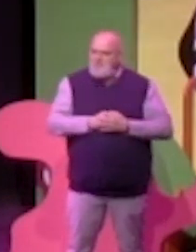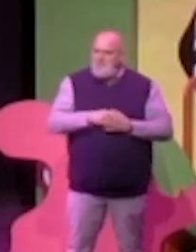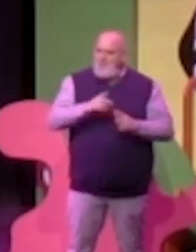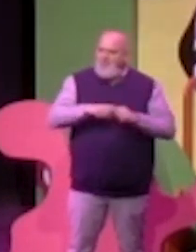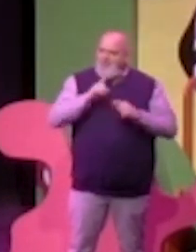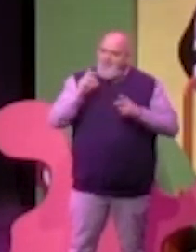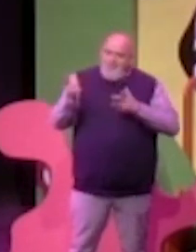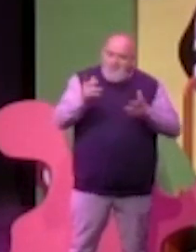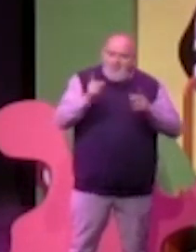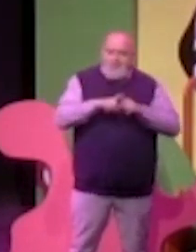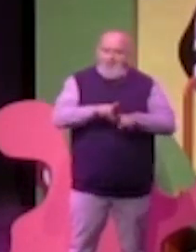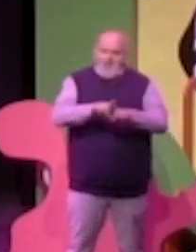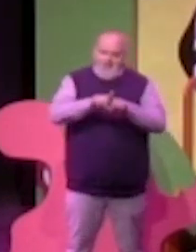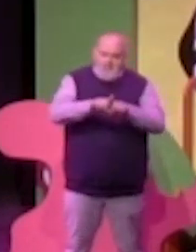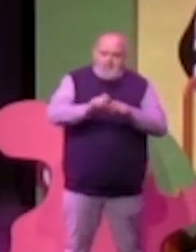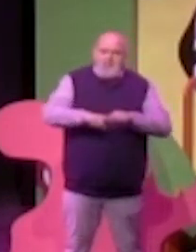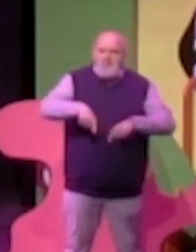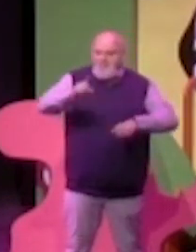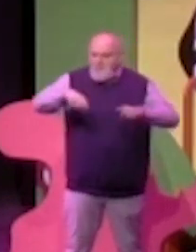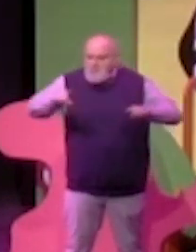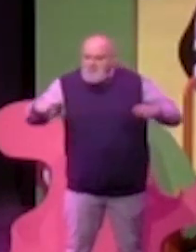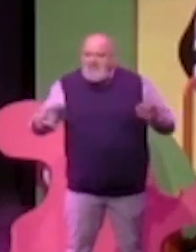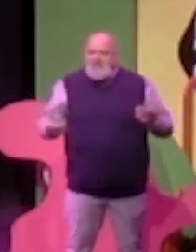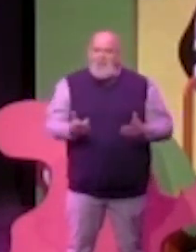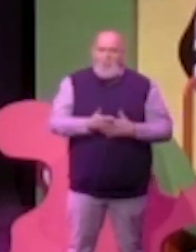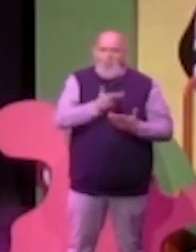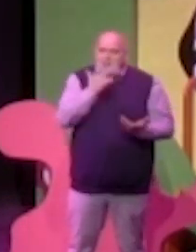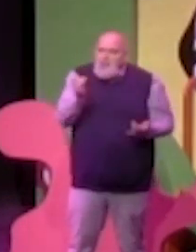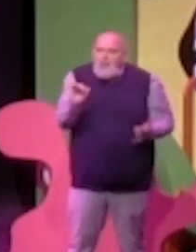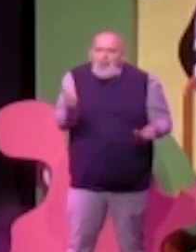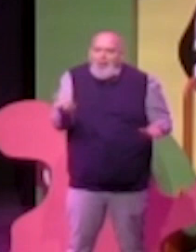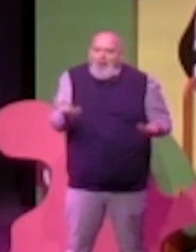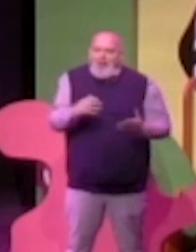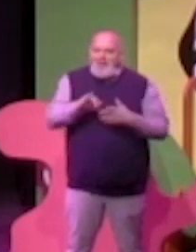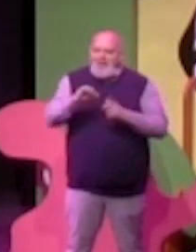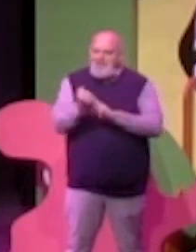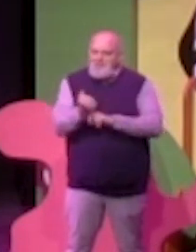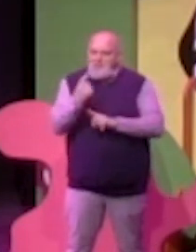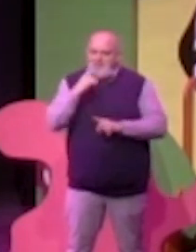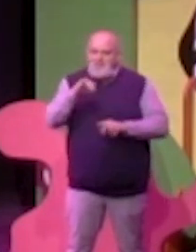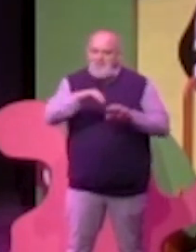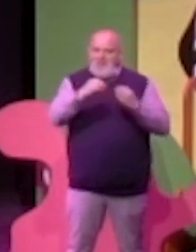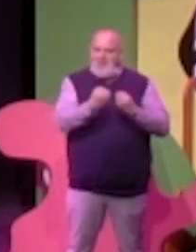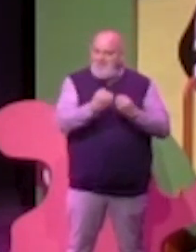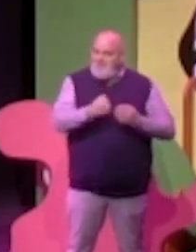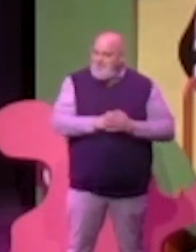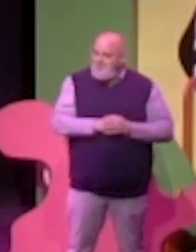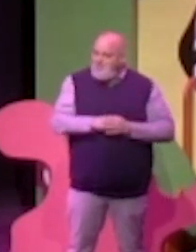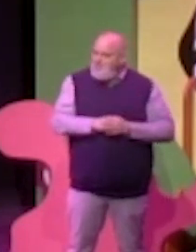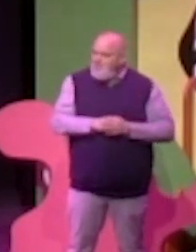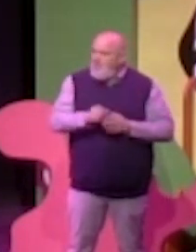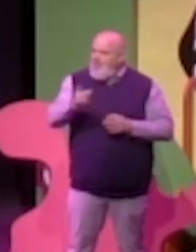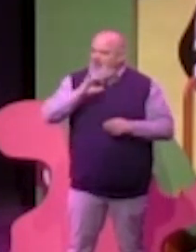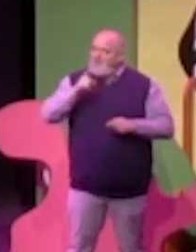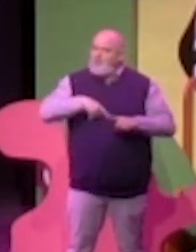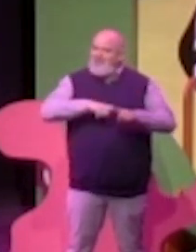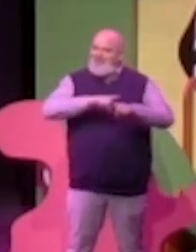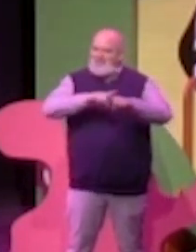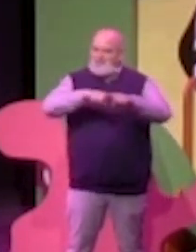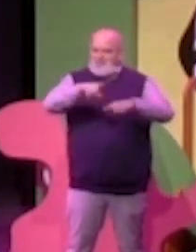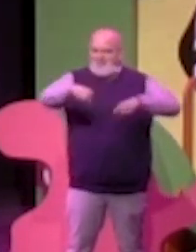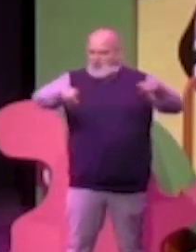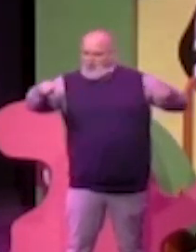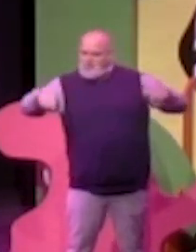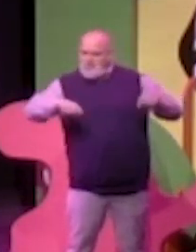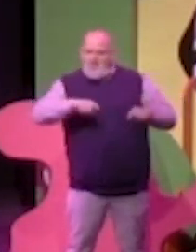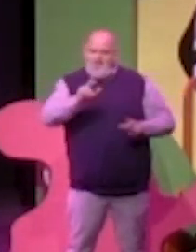about mentorship, diversity, like what is care look like in this situation for these organizations, whether they've really had a diverse person there or not. So